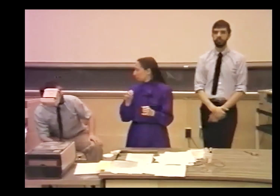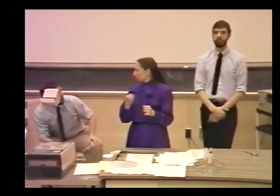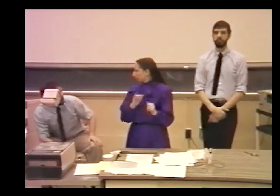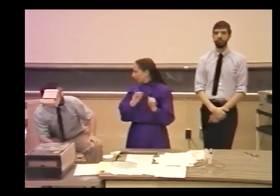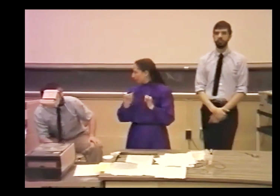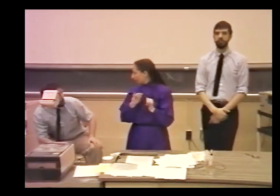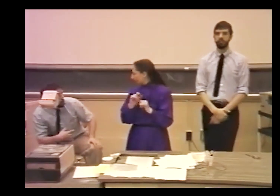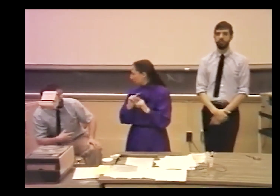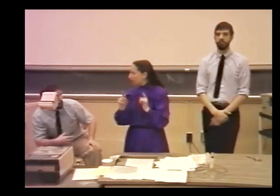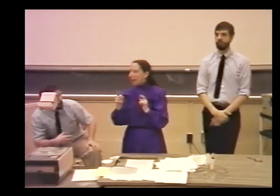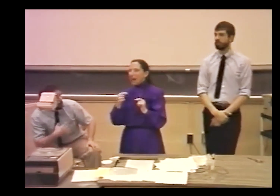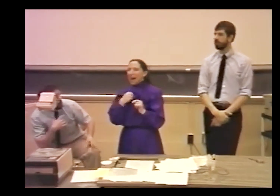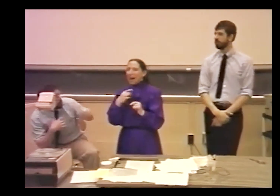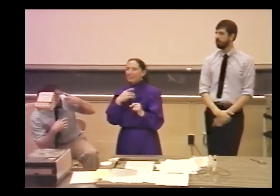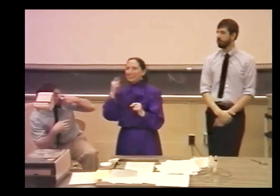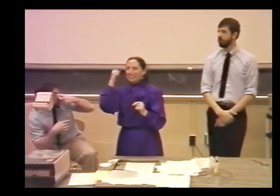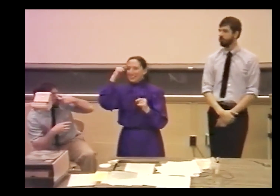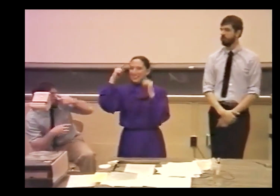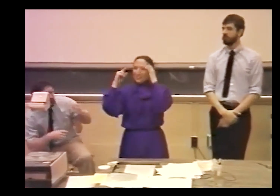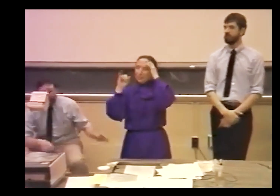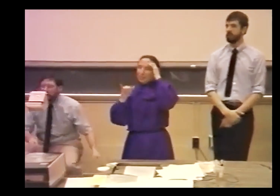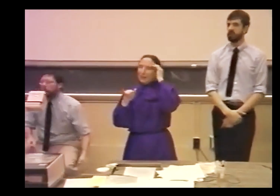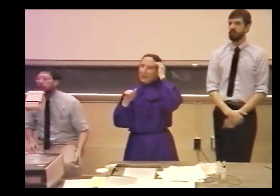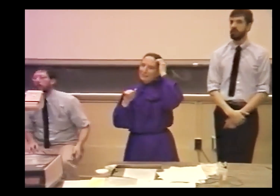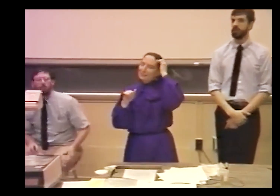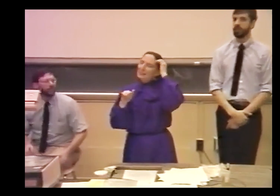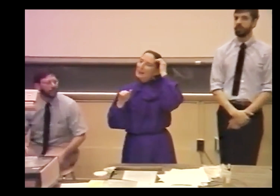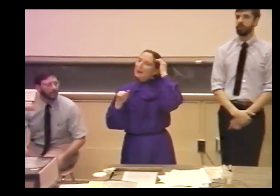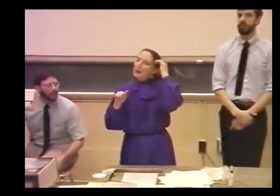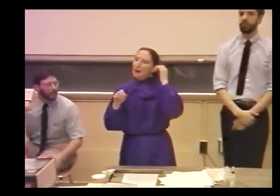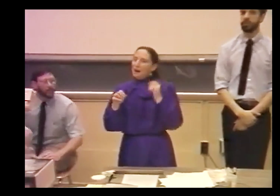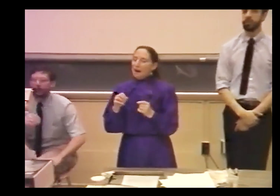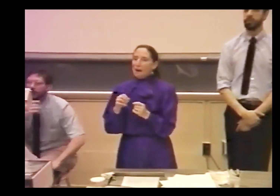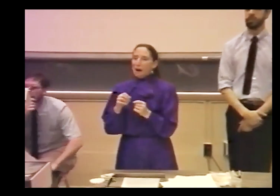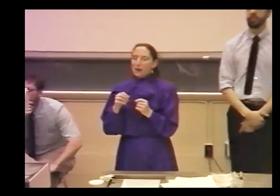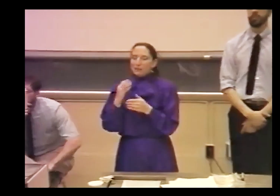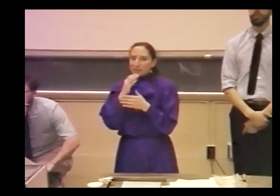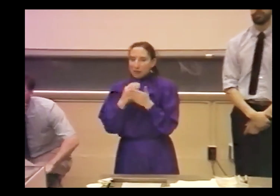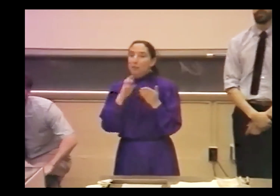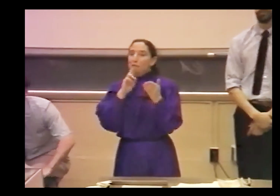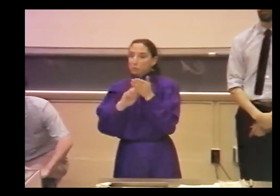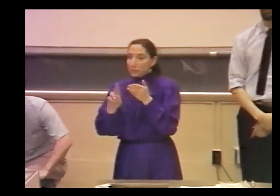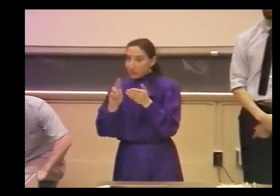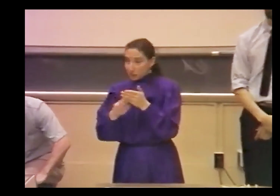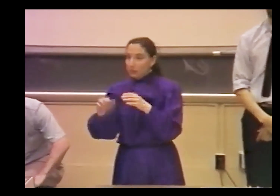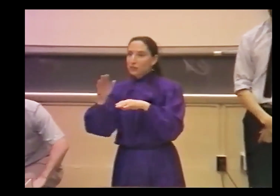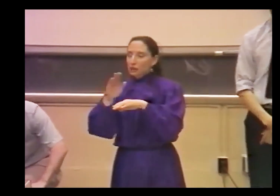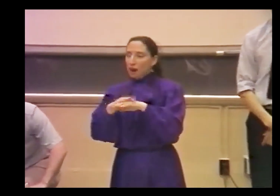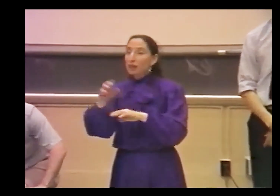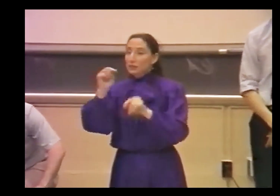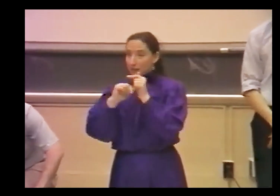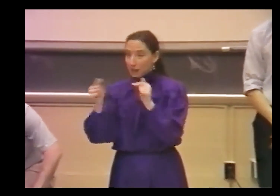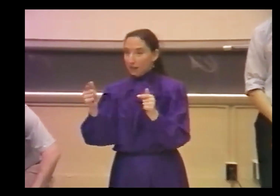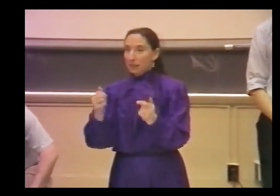too arrogant, but I like to think that some of the research on sign